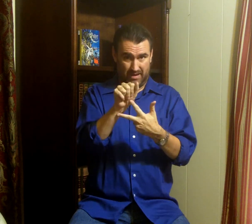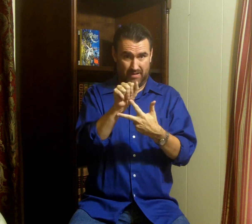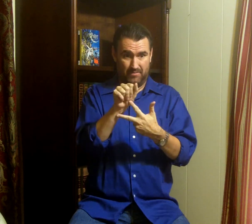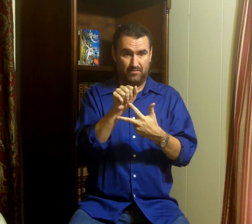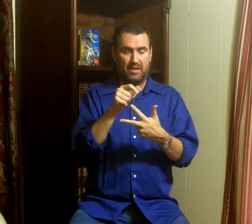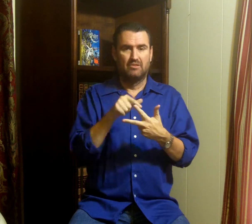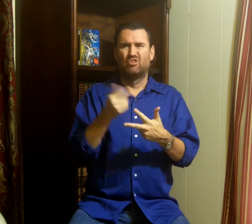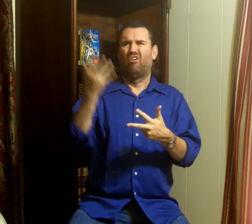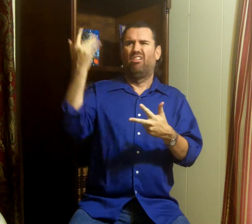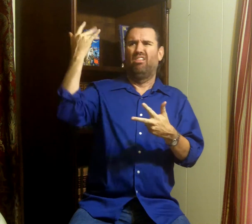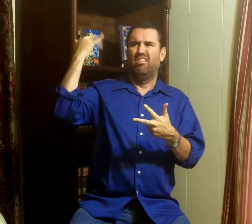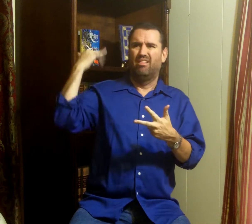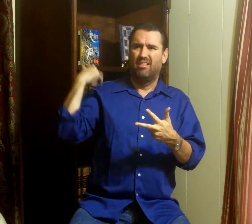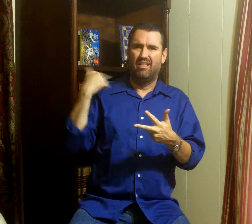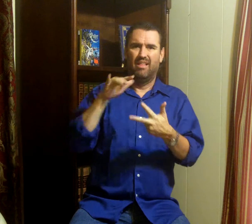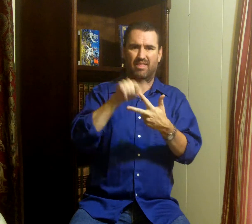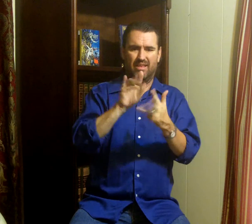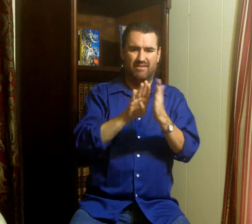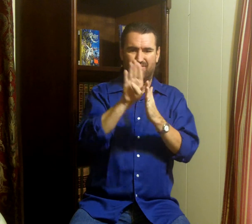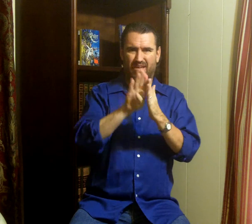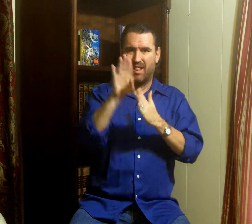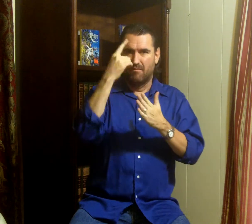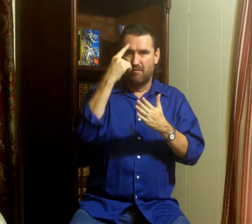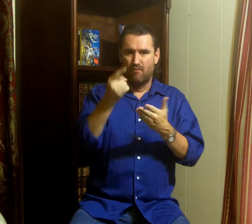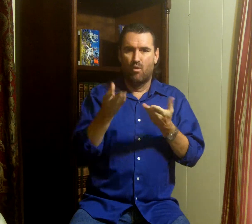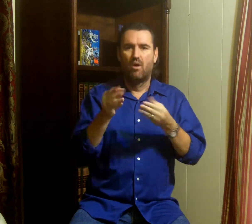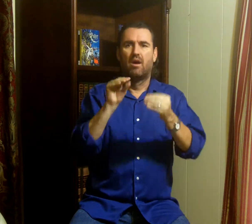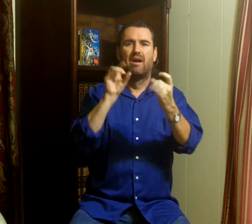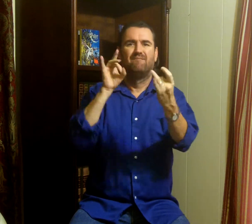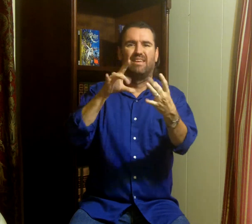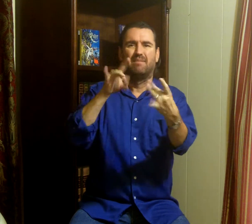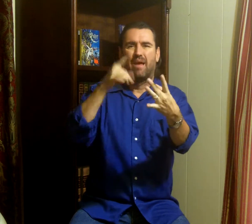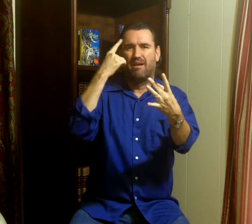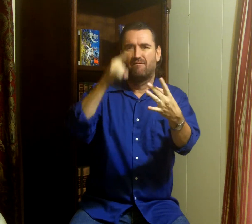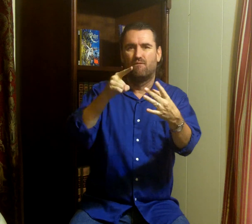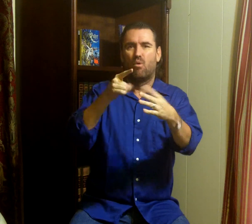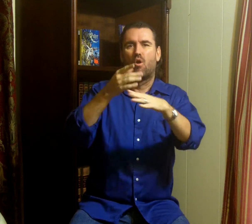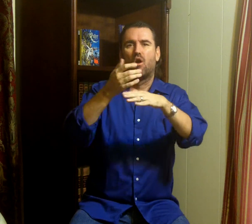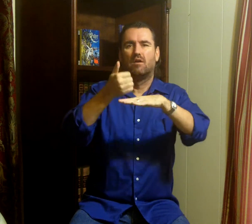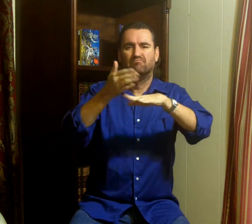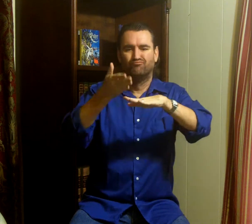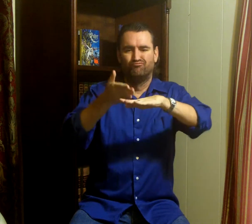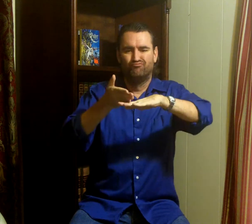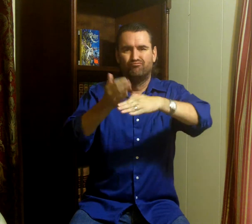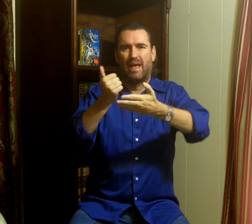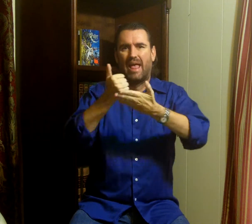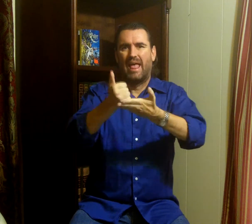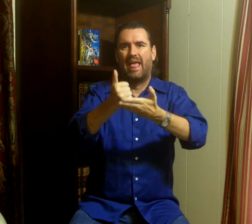feedback to educational interpreters, but over the years it has actually turned into a